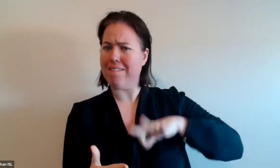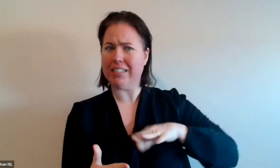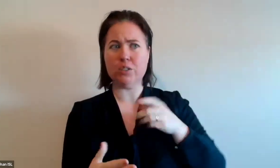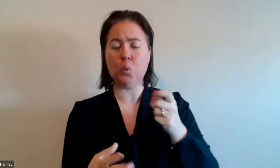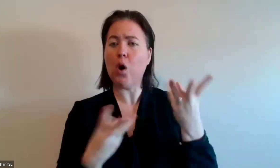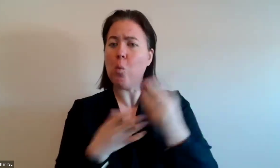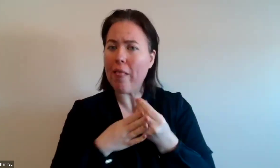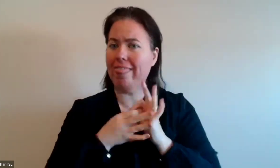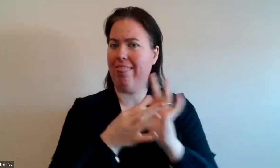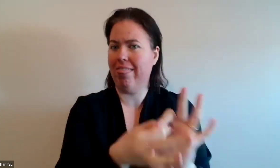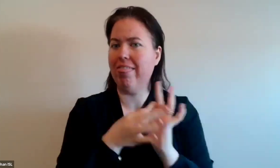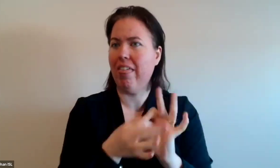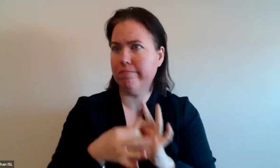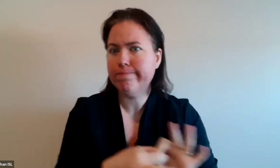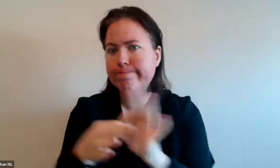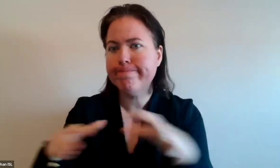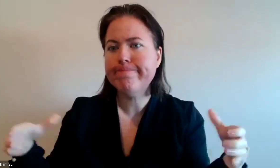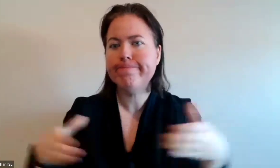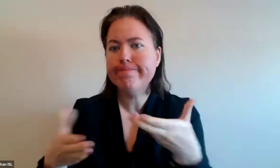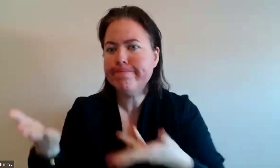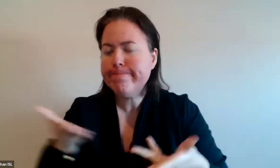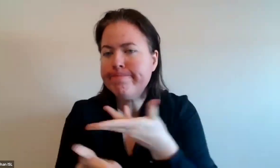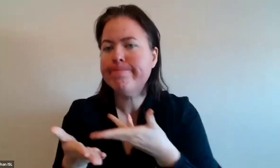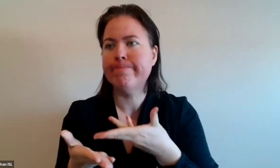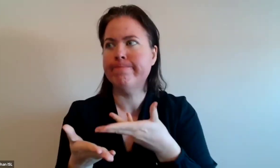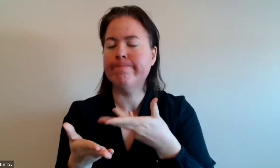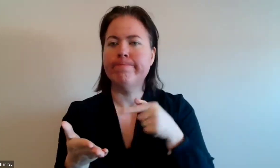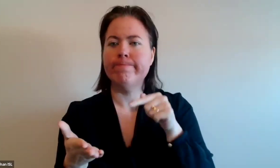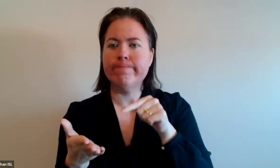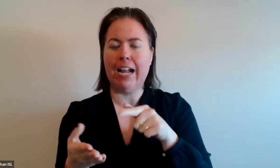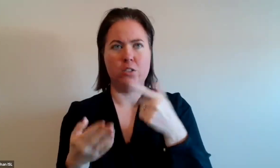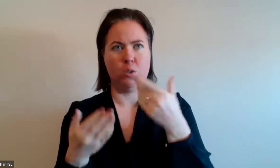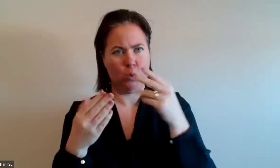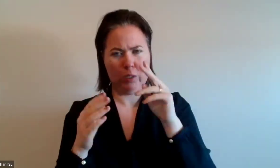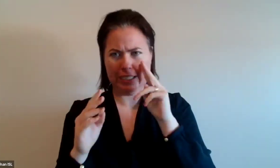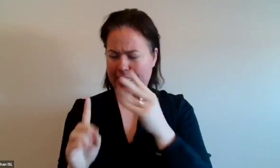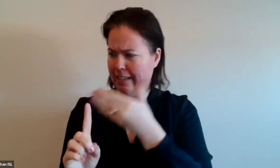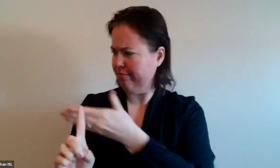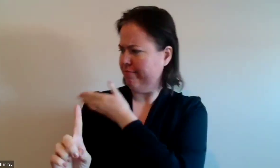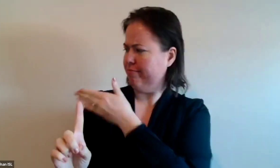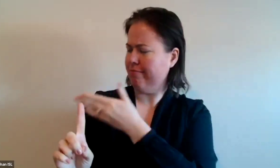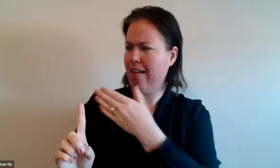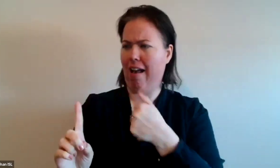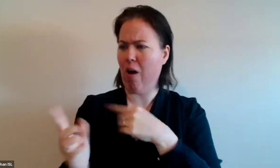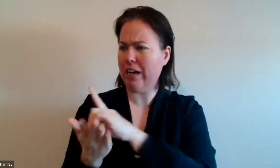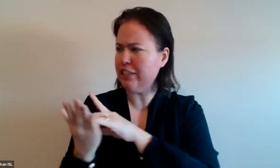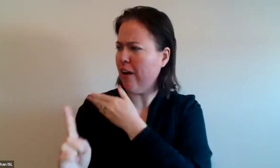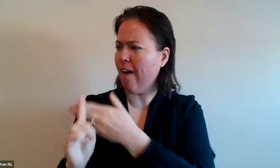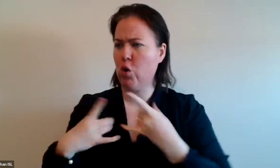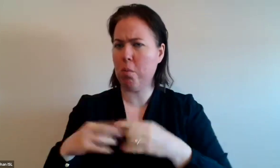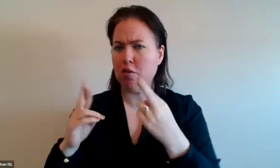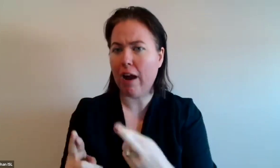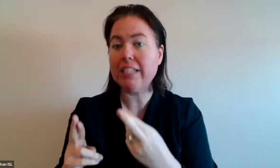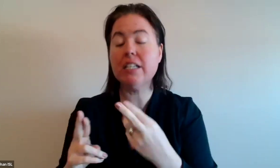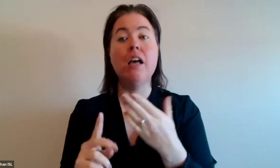and coming together around something like Ireland's record, Ireland's human rights record, and Ireland's record before the UN